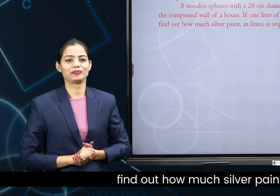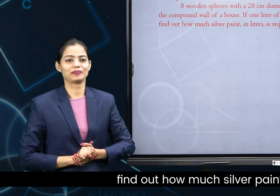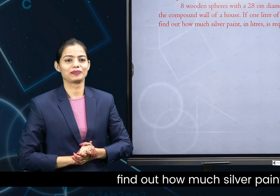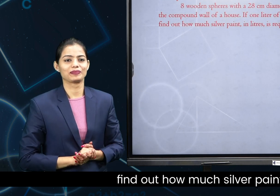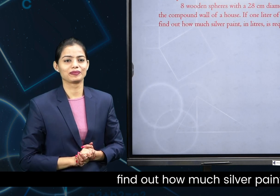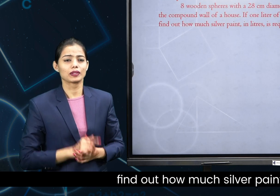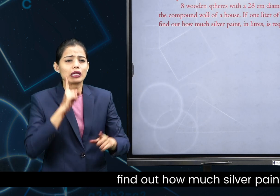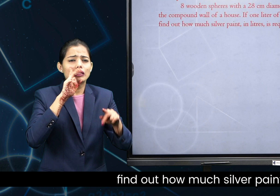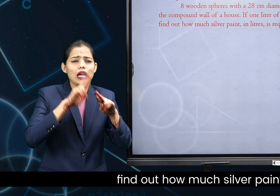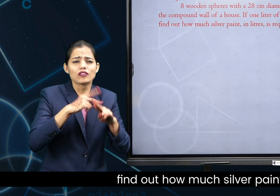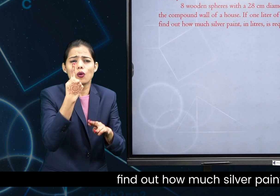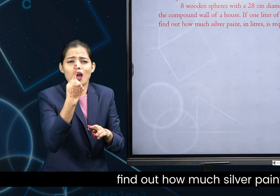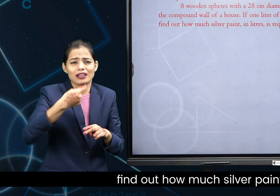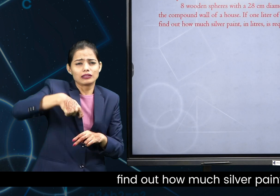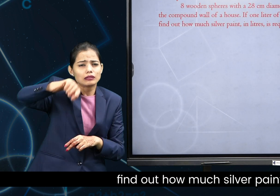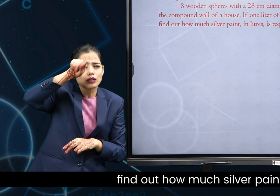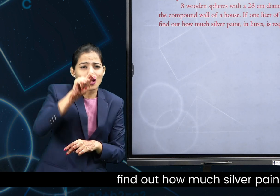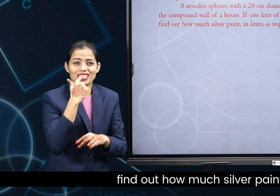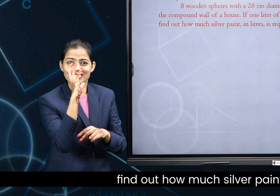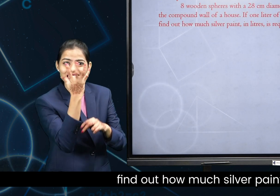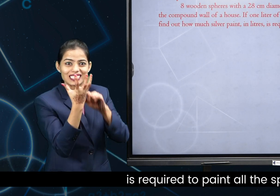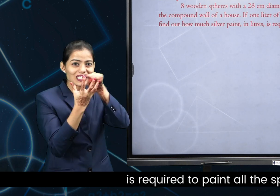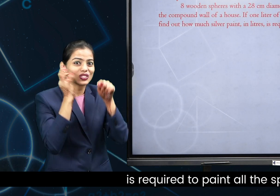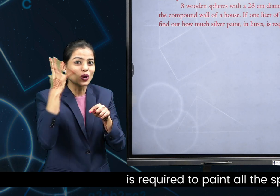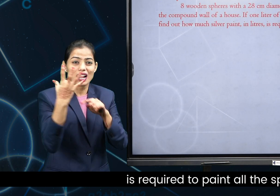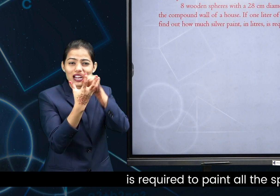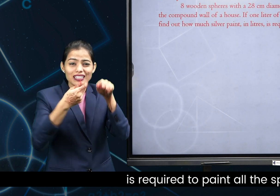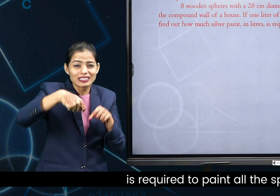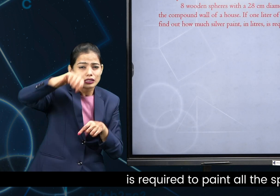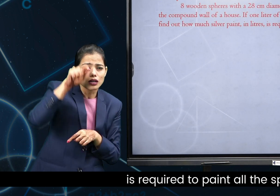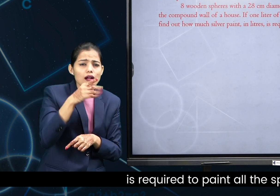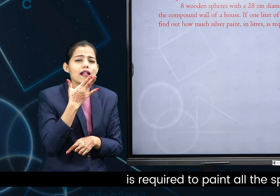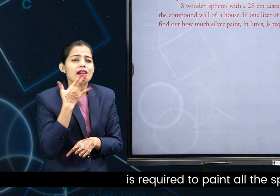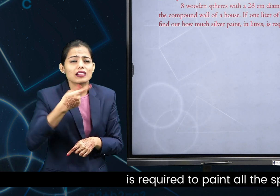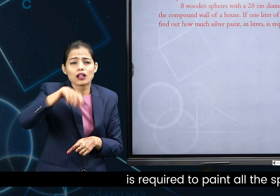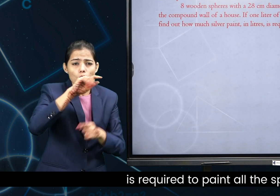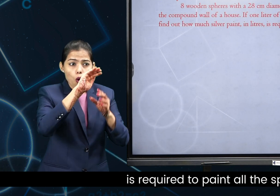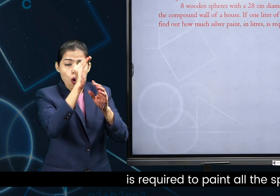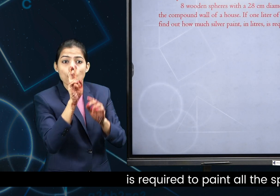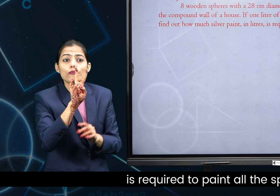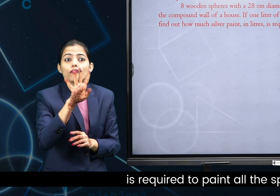much silver paint in liters is required to paint all these spheres.